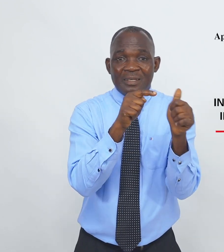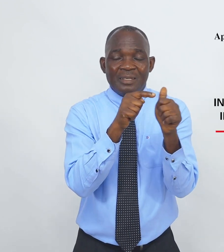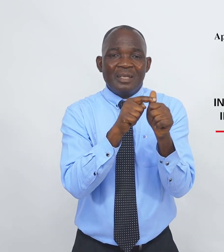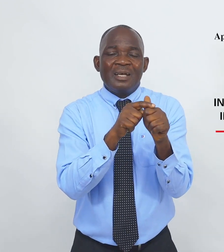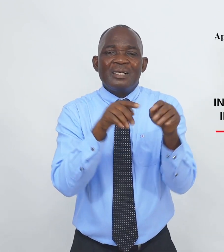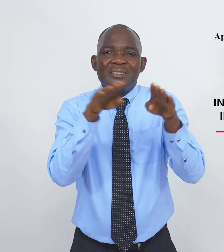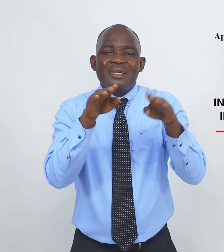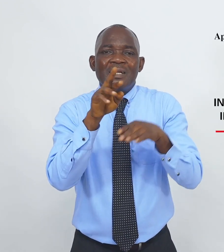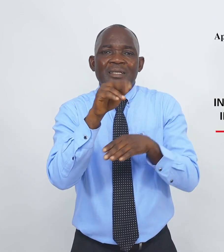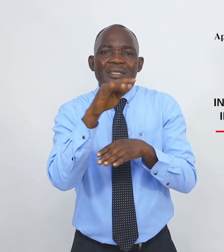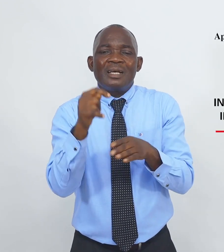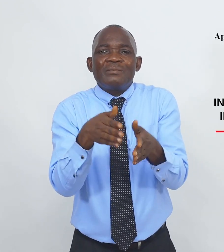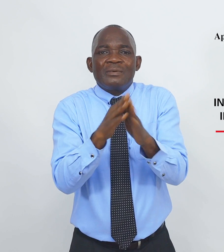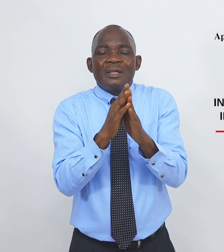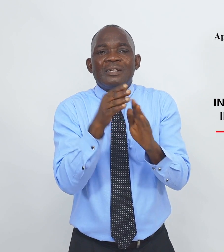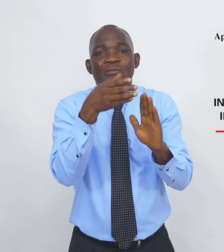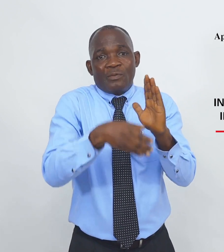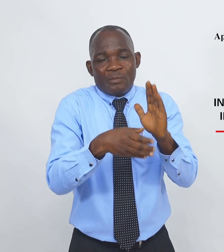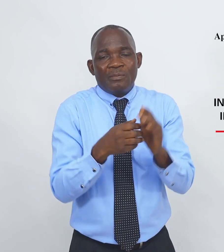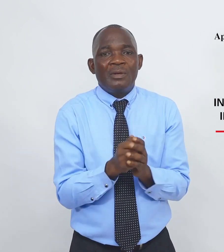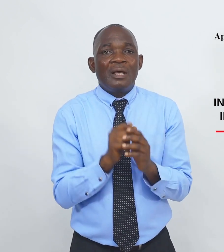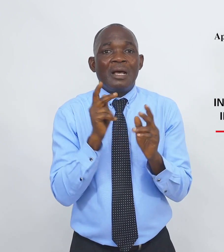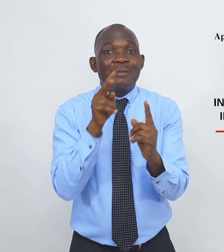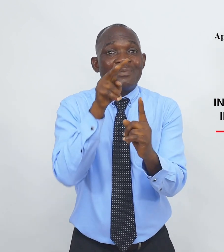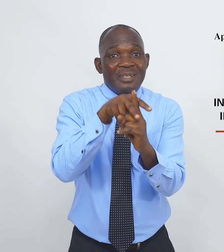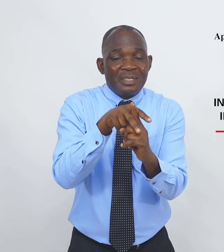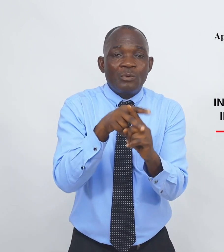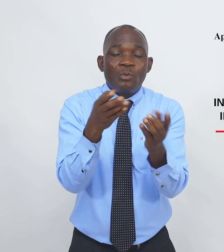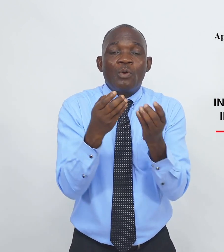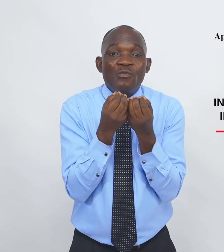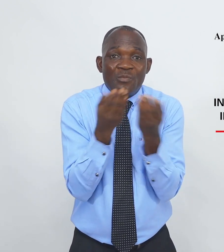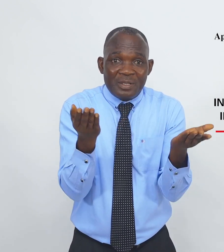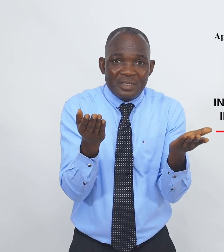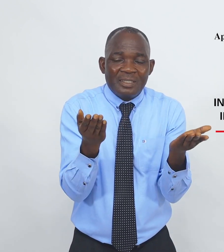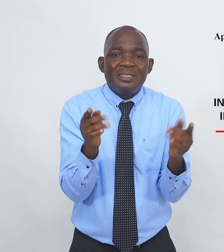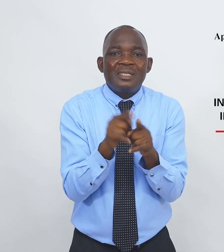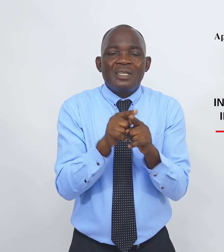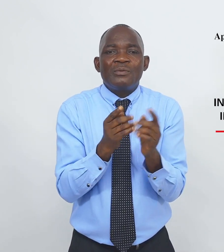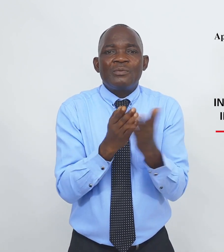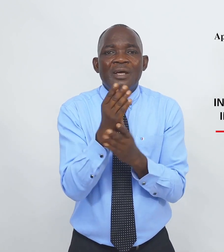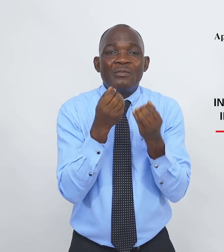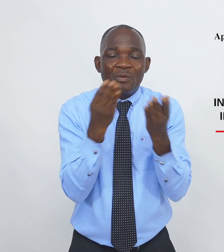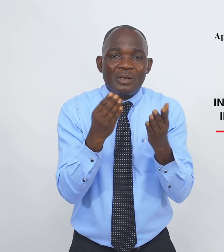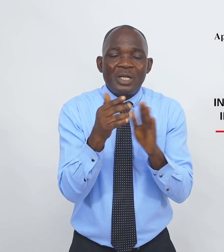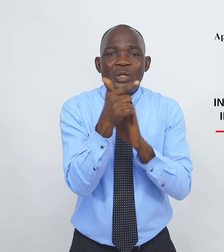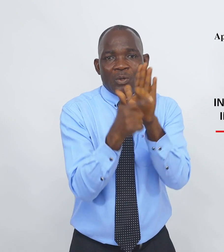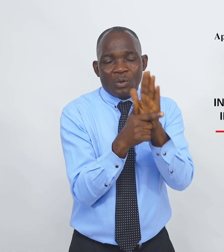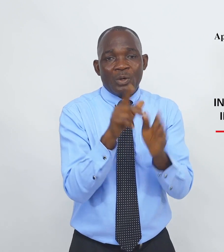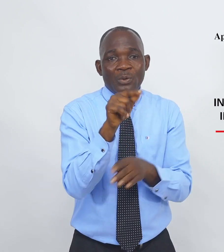Standard RTI Request Form. Application for access to information under the Right to Information Act